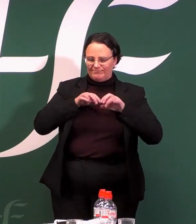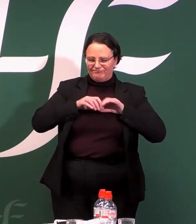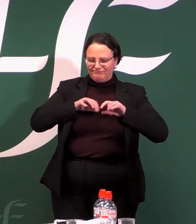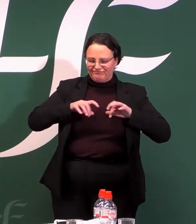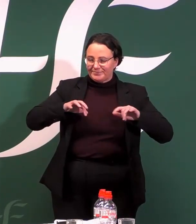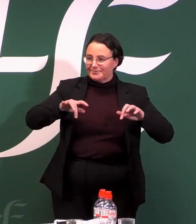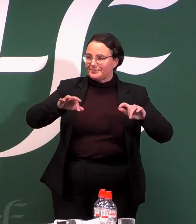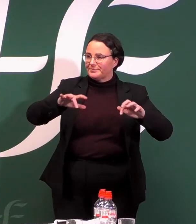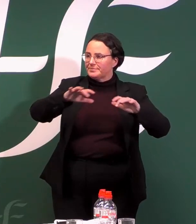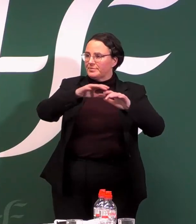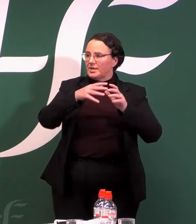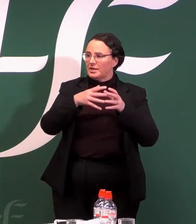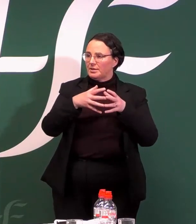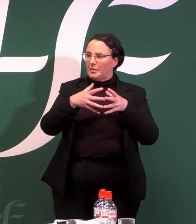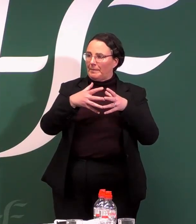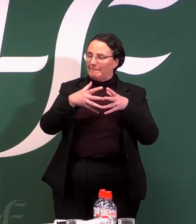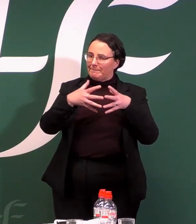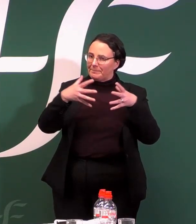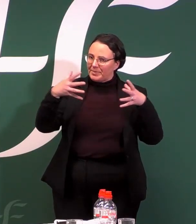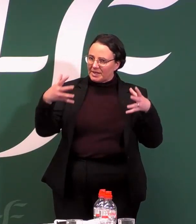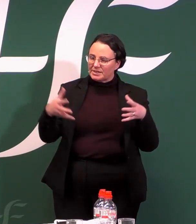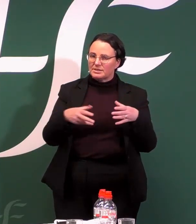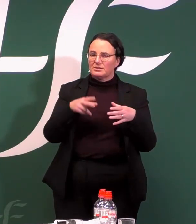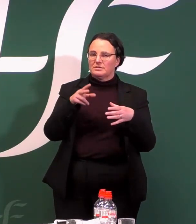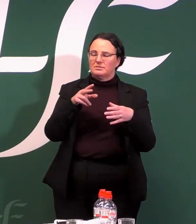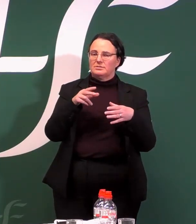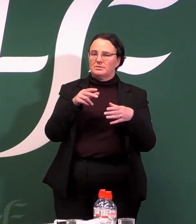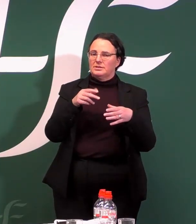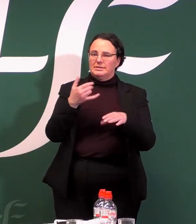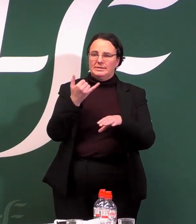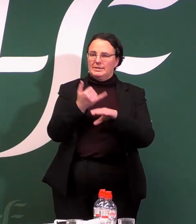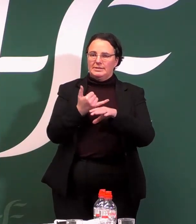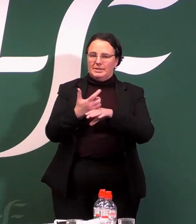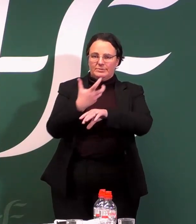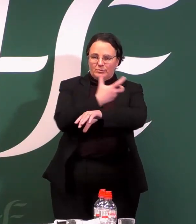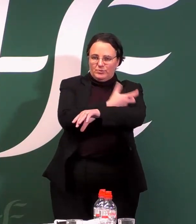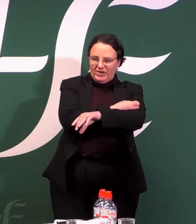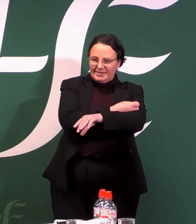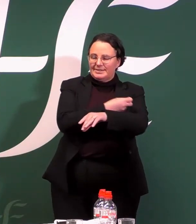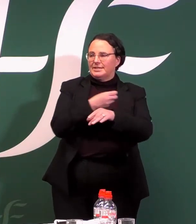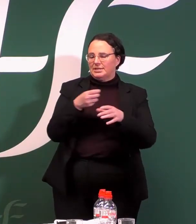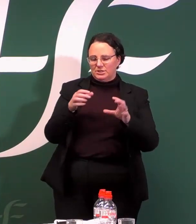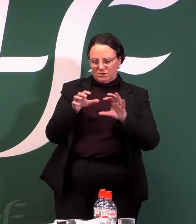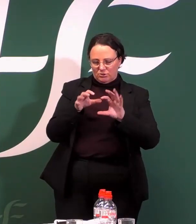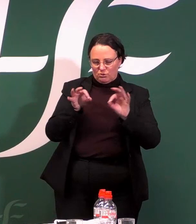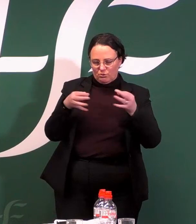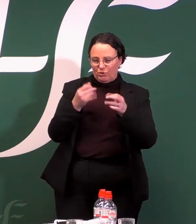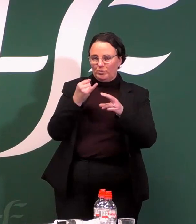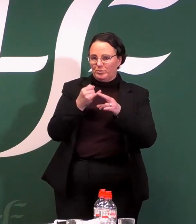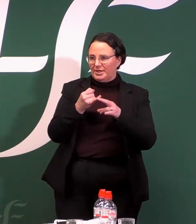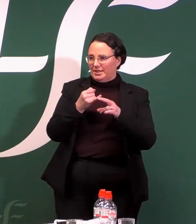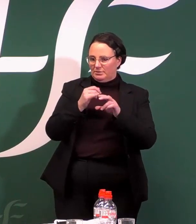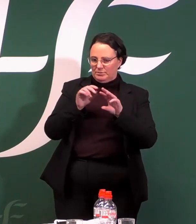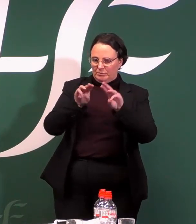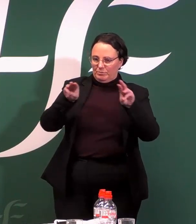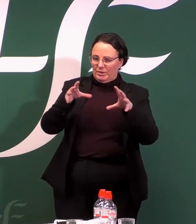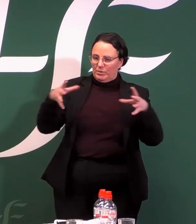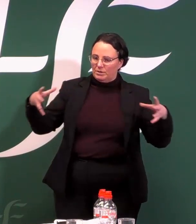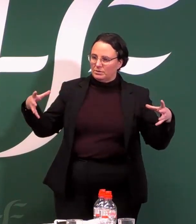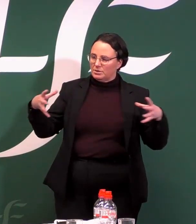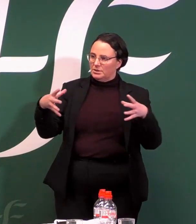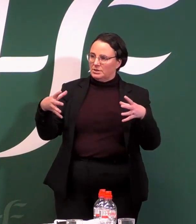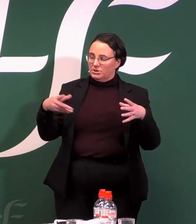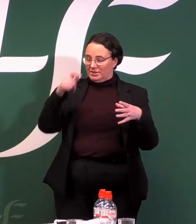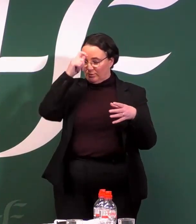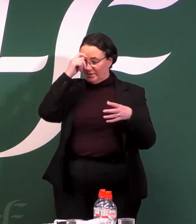amongst the largest unprotected, unvaccinated cohort in the population. Does that not merit the argument for